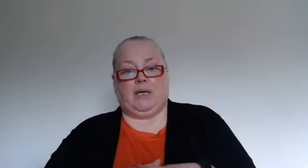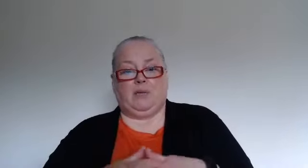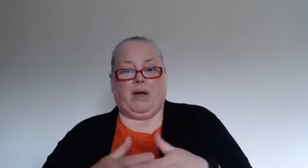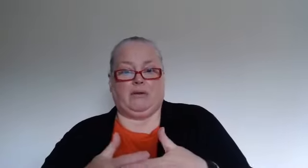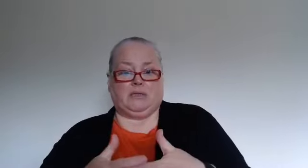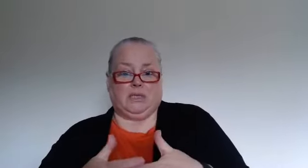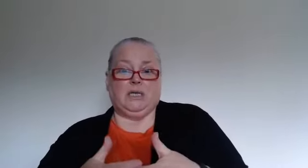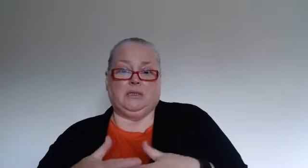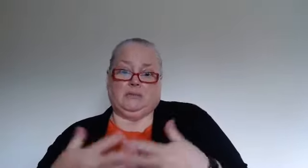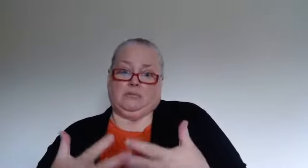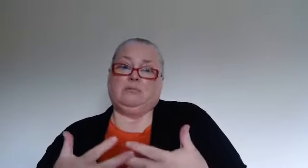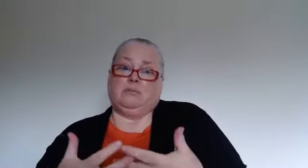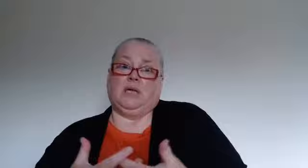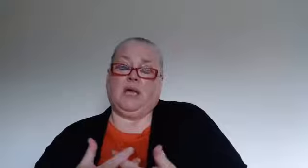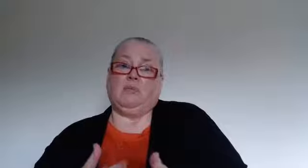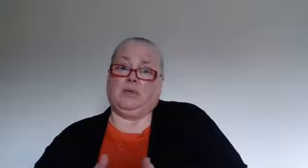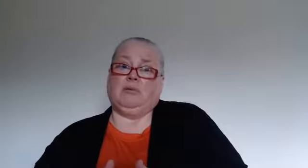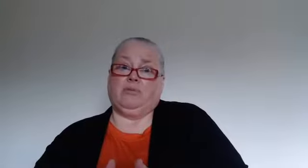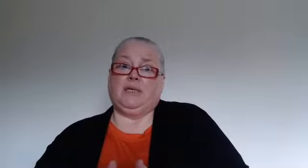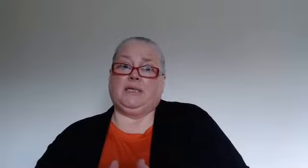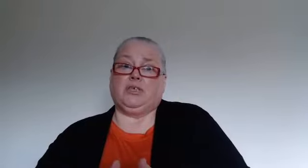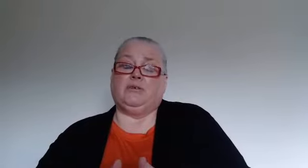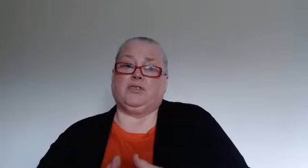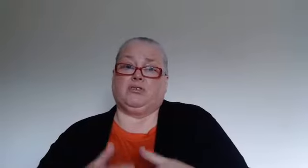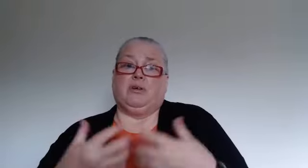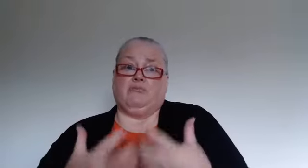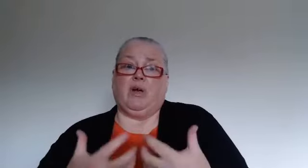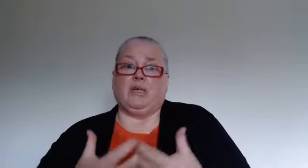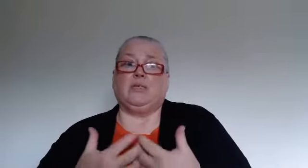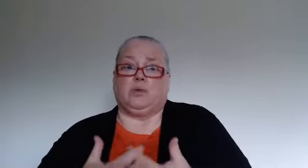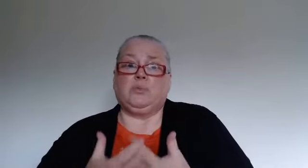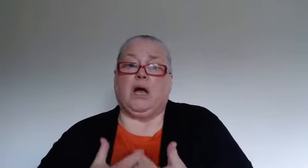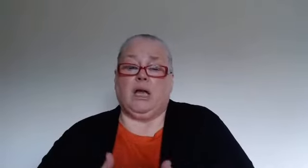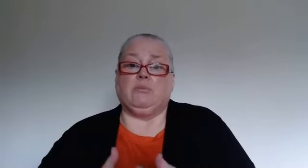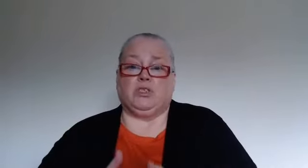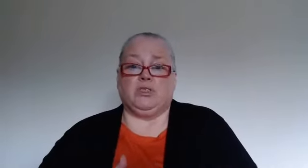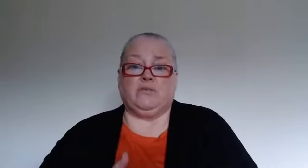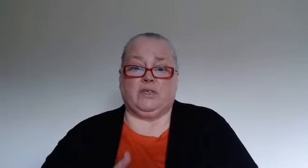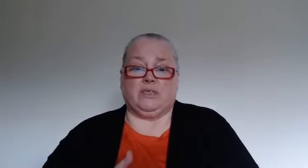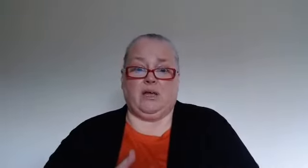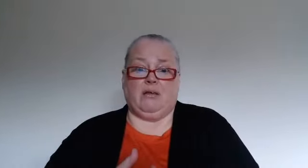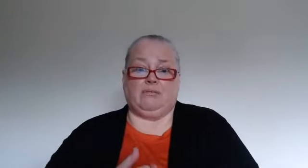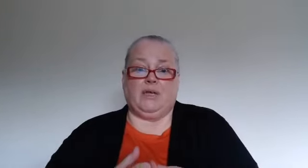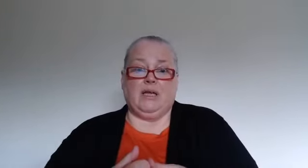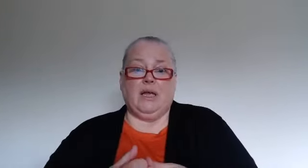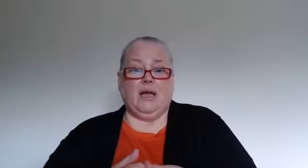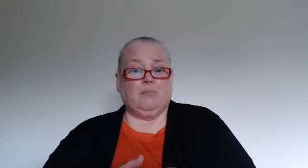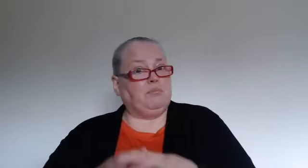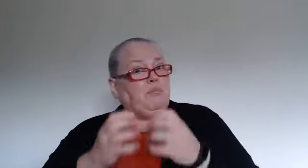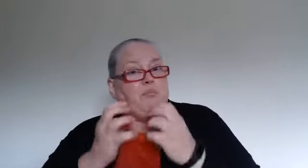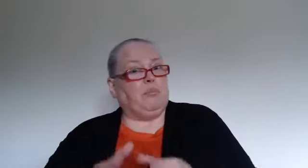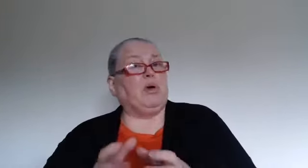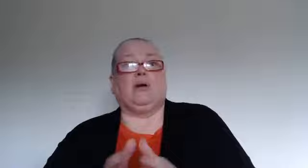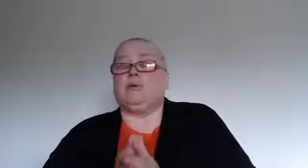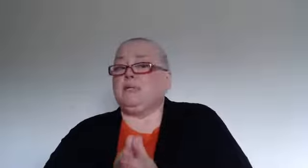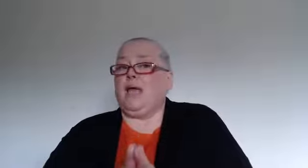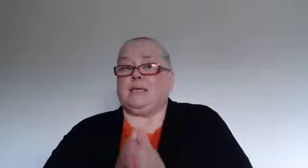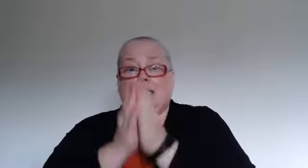a parent. It can be really tough to try and find some time just for yourself. But I'm going to say it's